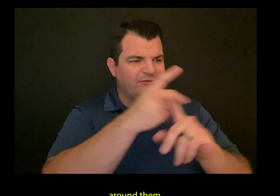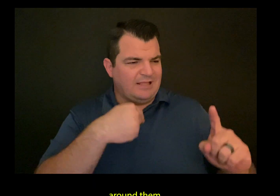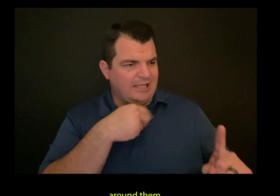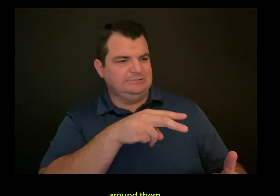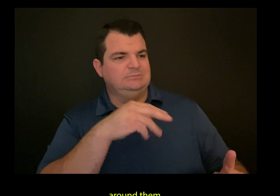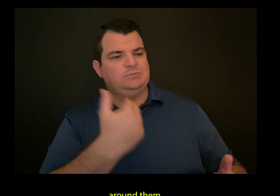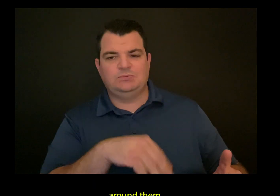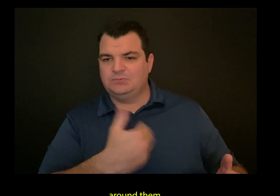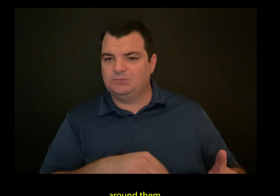around them.